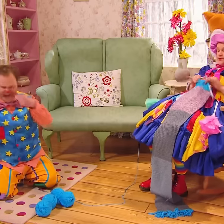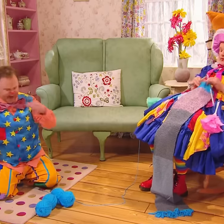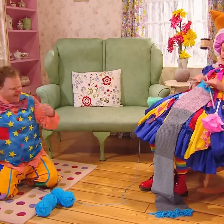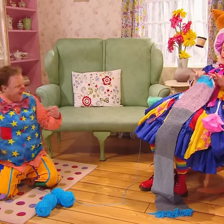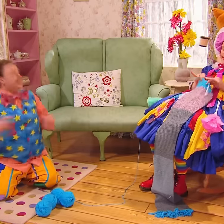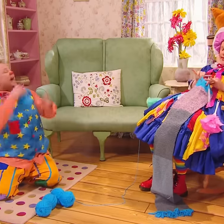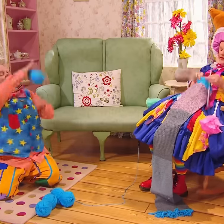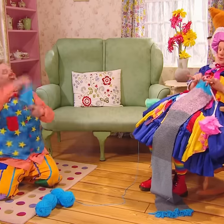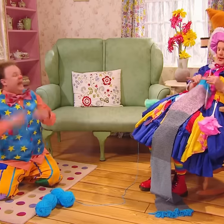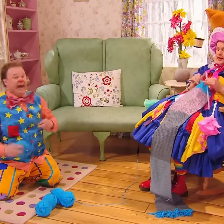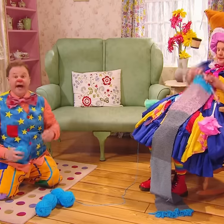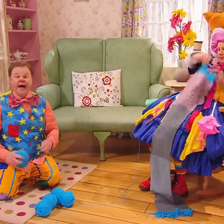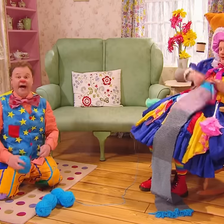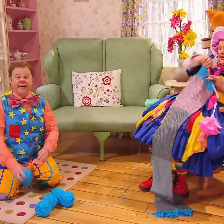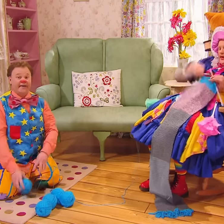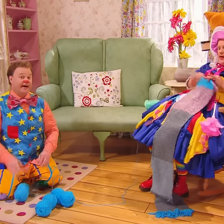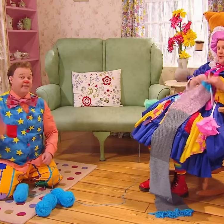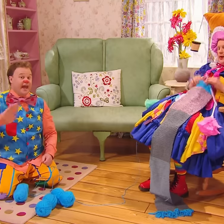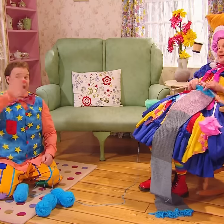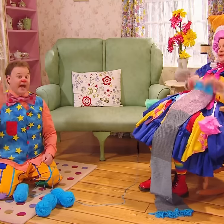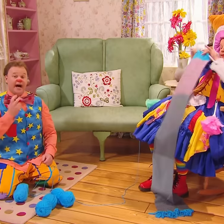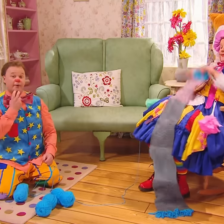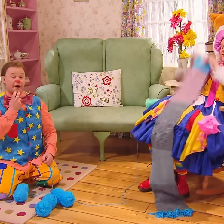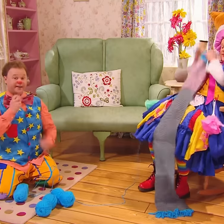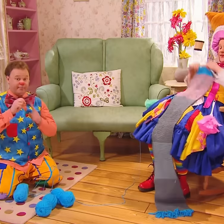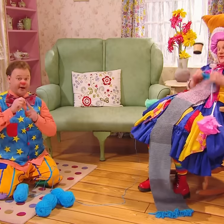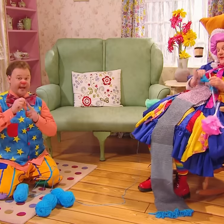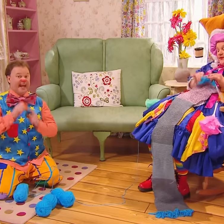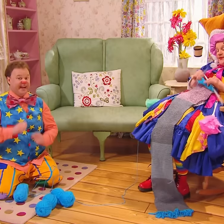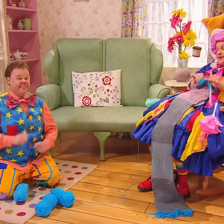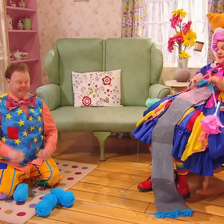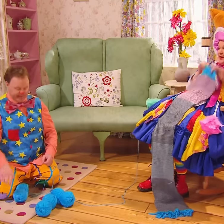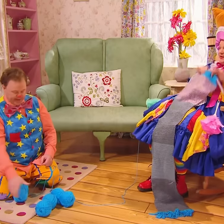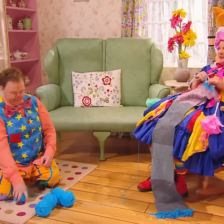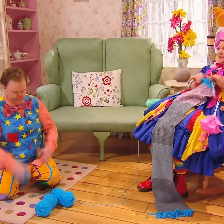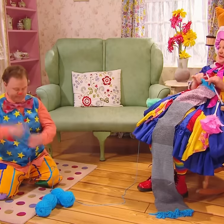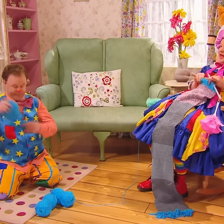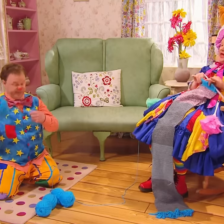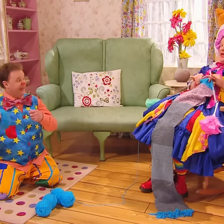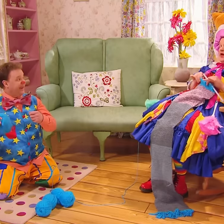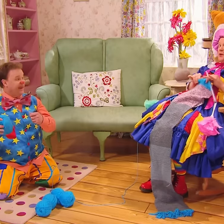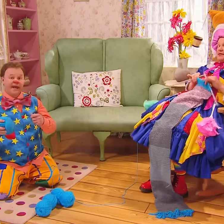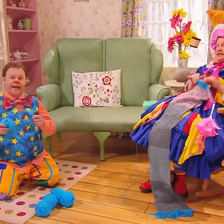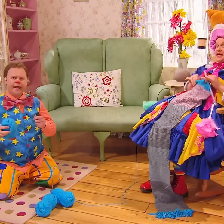Now I get one. Oh, yellow one. Hello, Aunt Polly. Yeah. Hello, Mr.